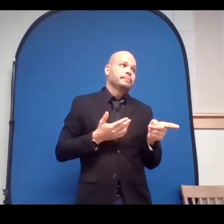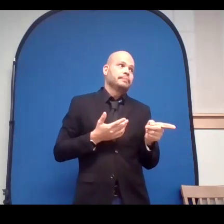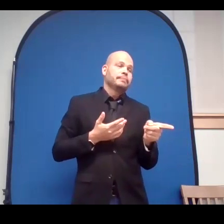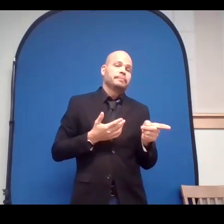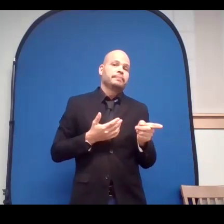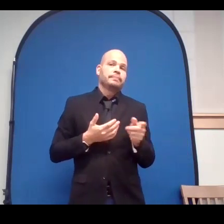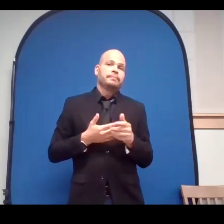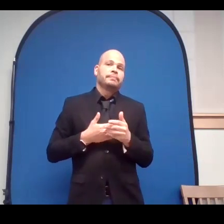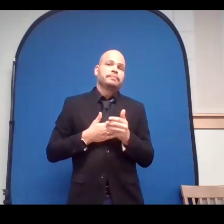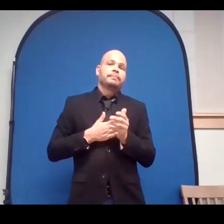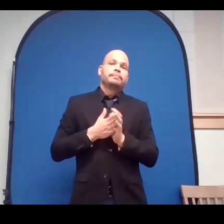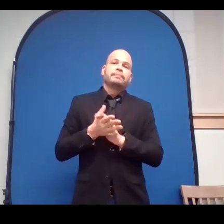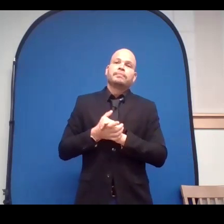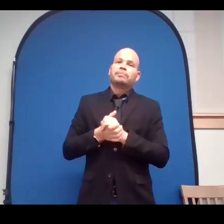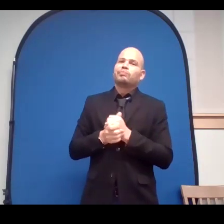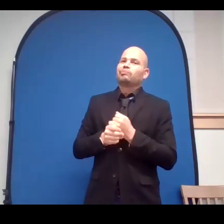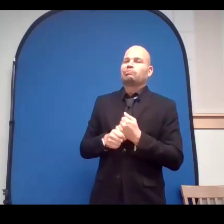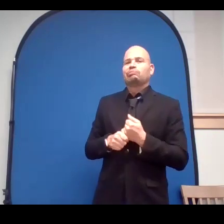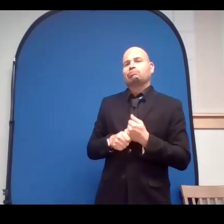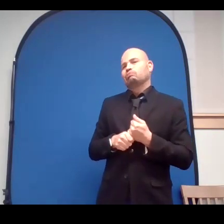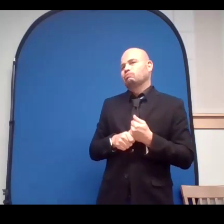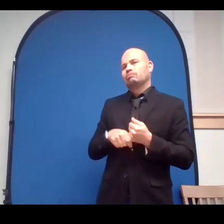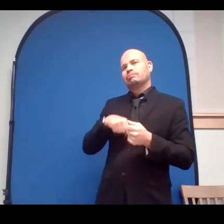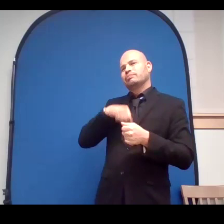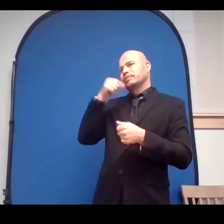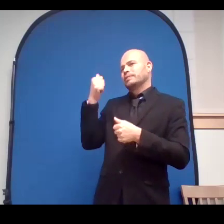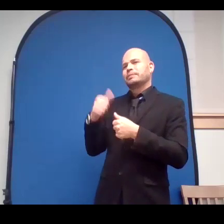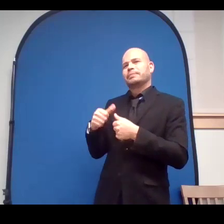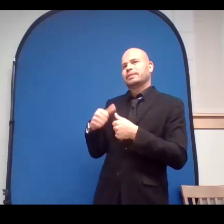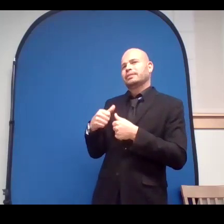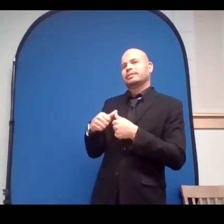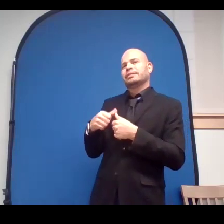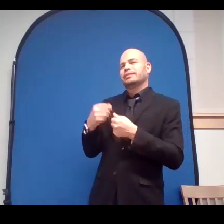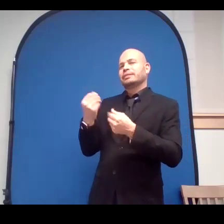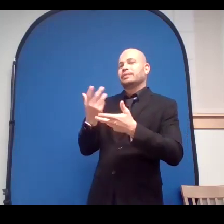I could just say that he didn't. I can't recall that conversation, sir.